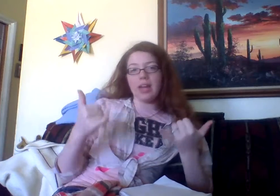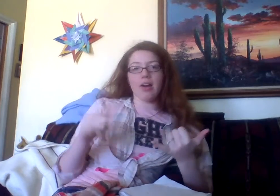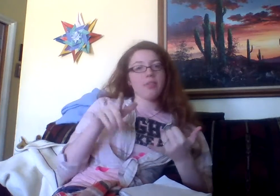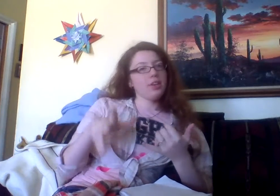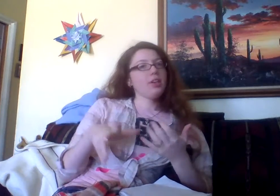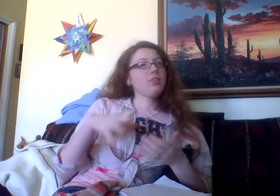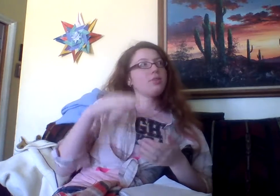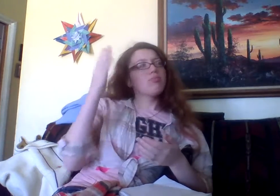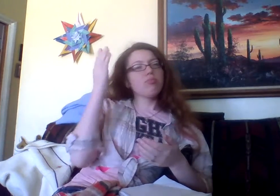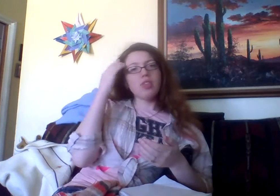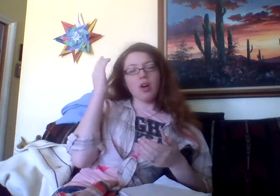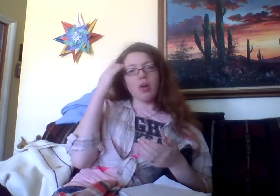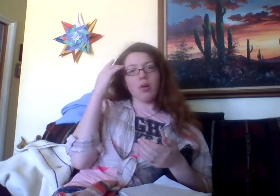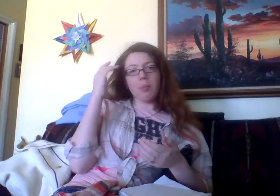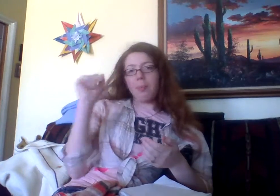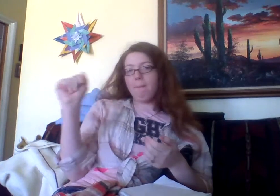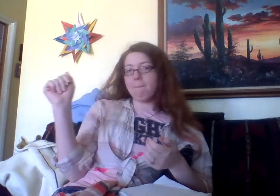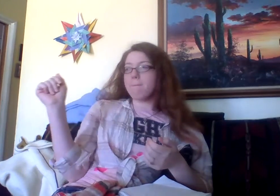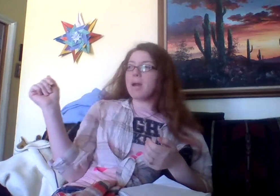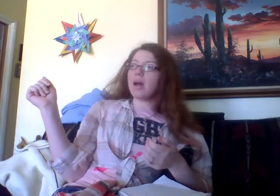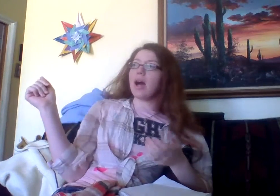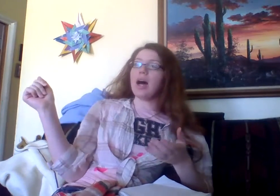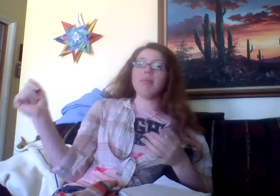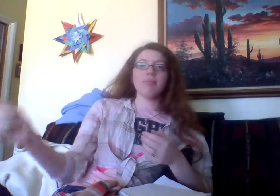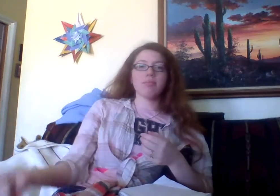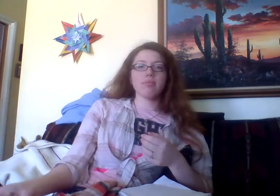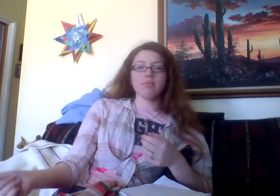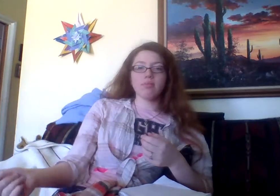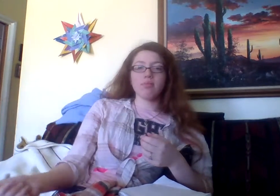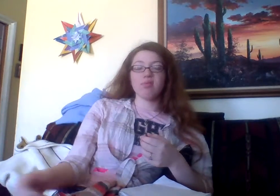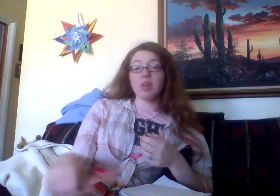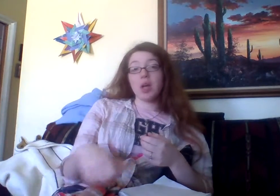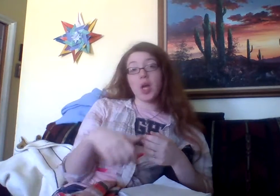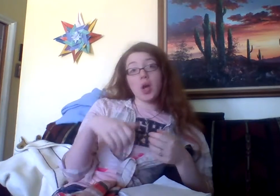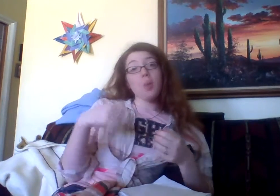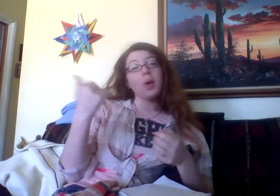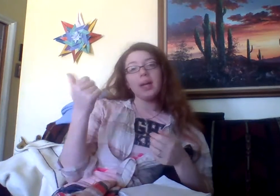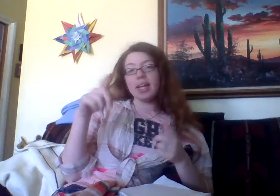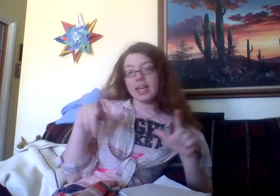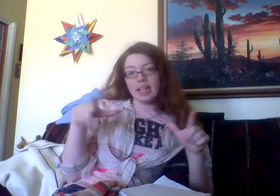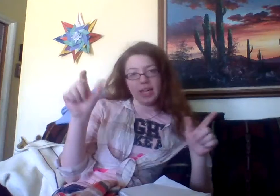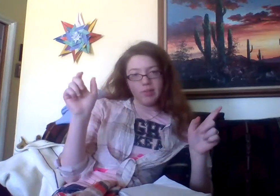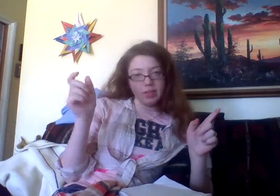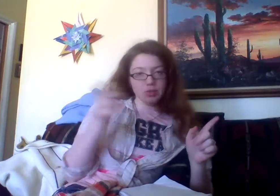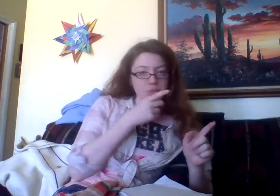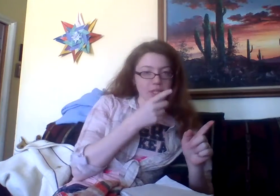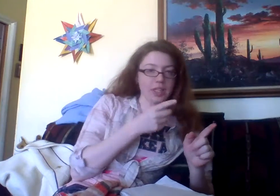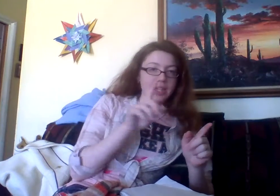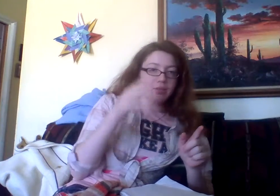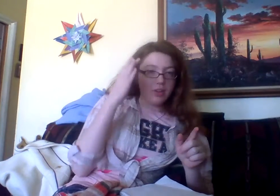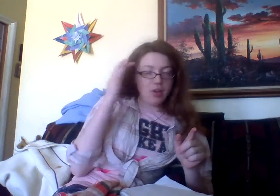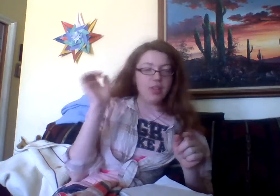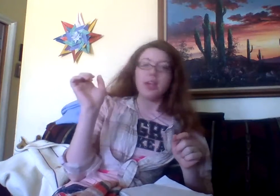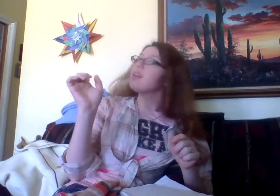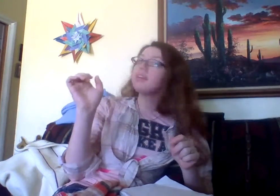Now, if you know, um, well, any language really, you know that